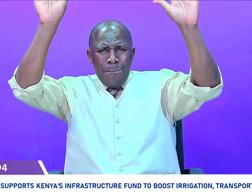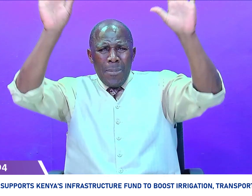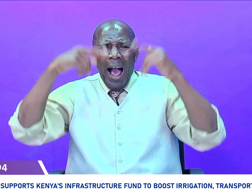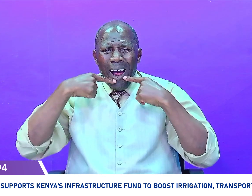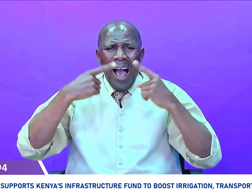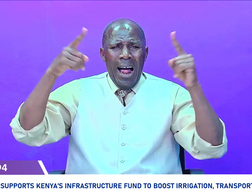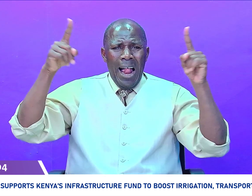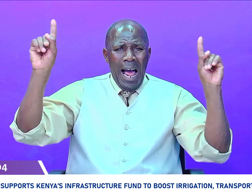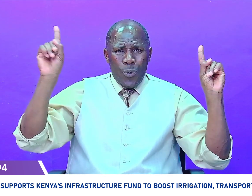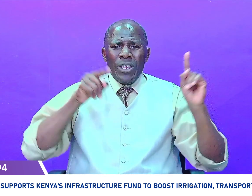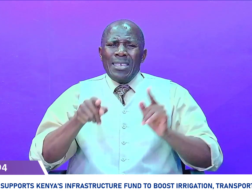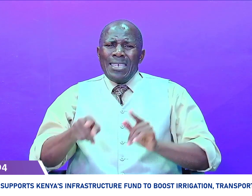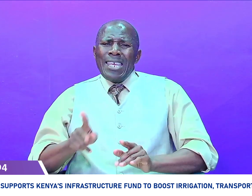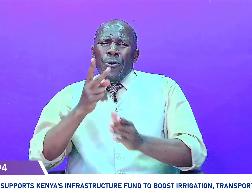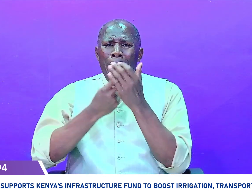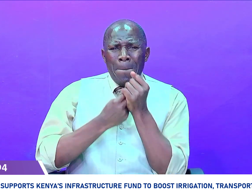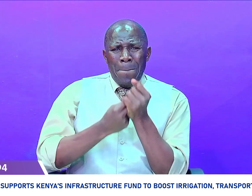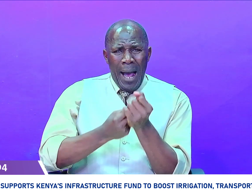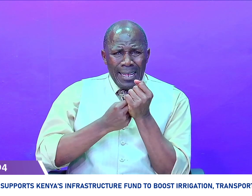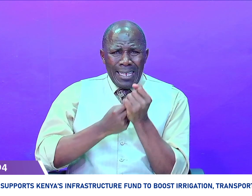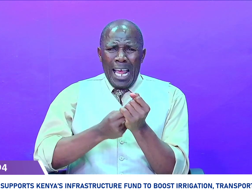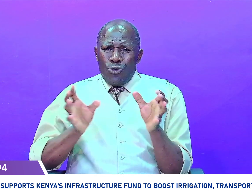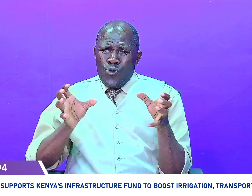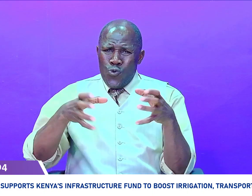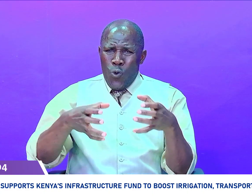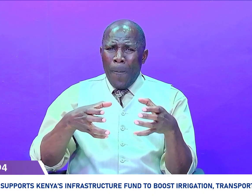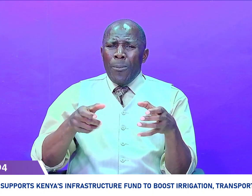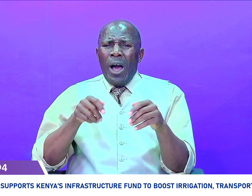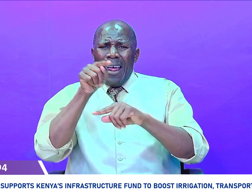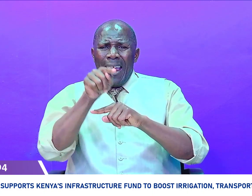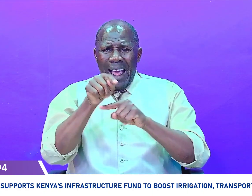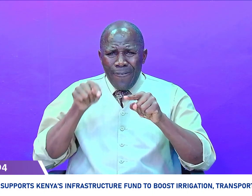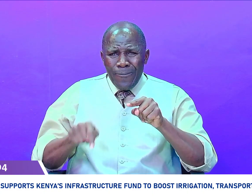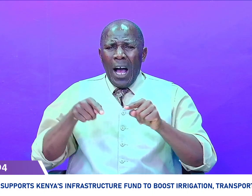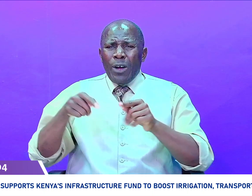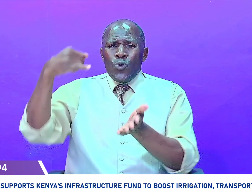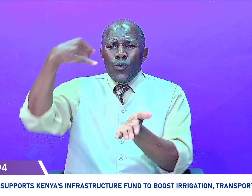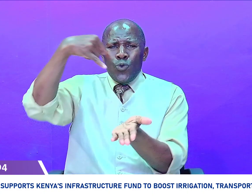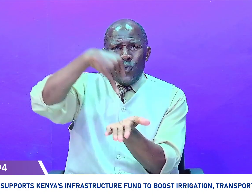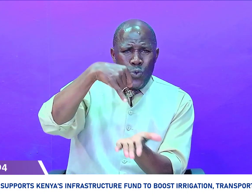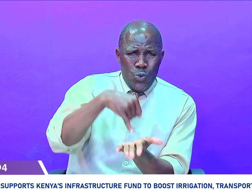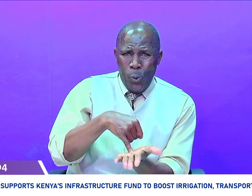the partnership's role in driving inclusive national growth.